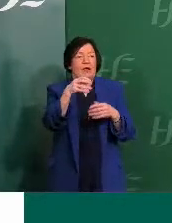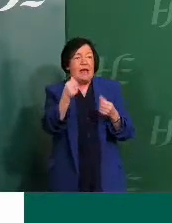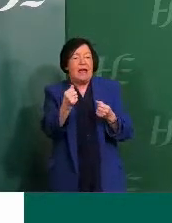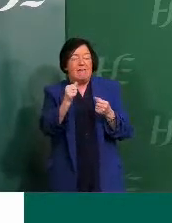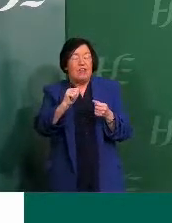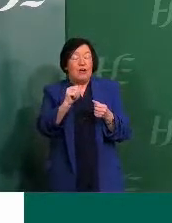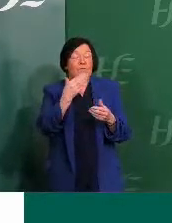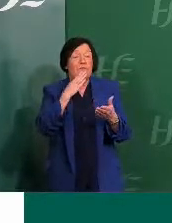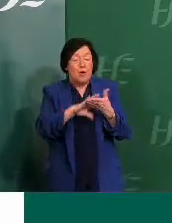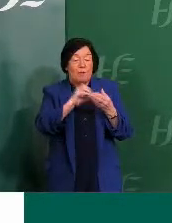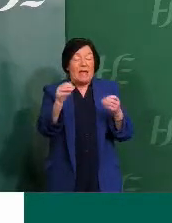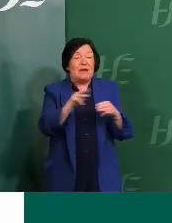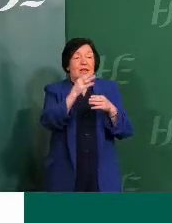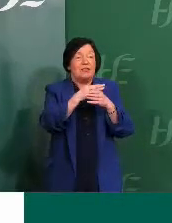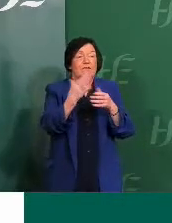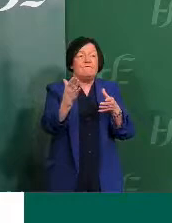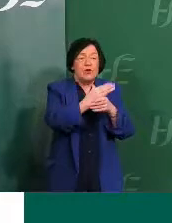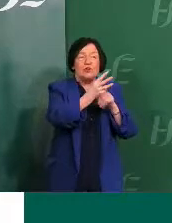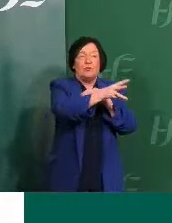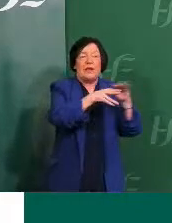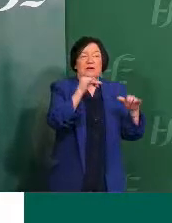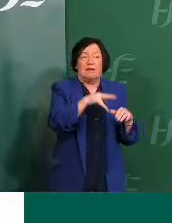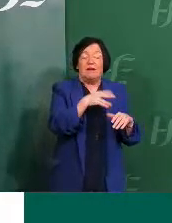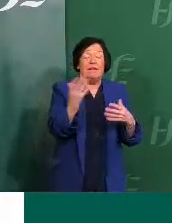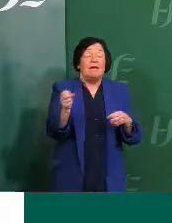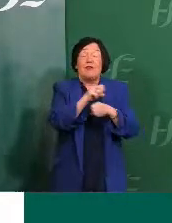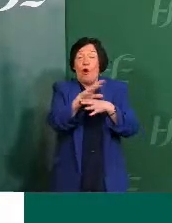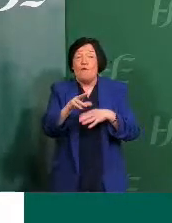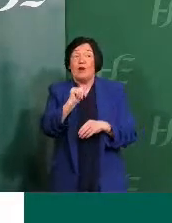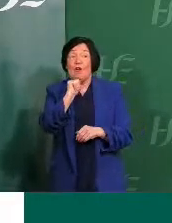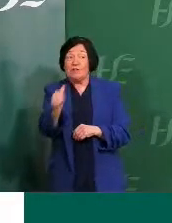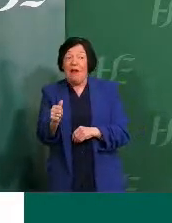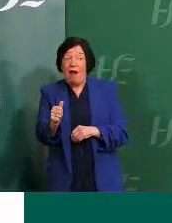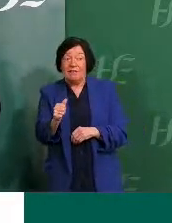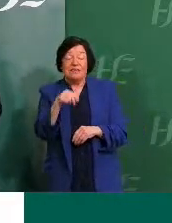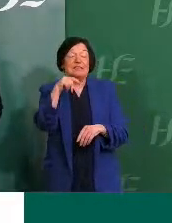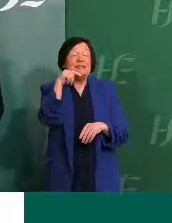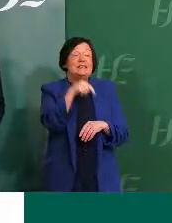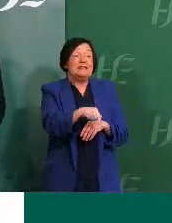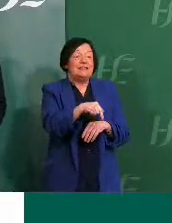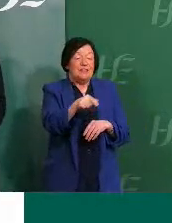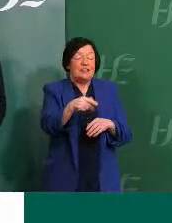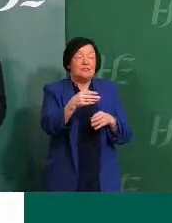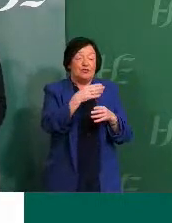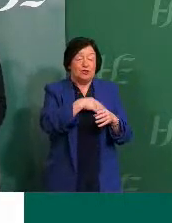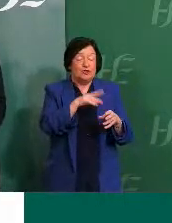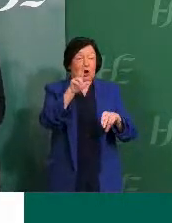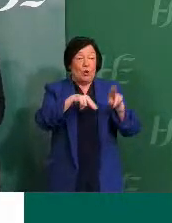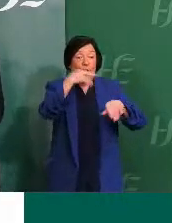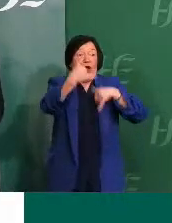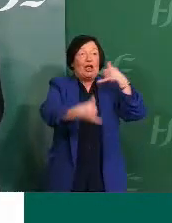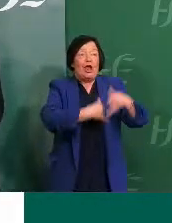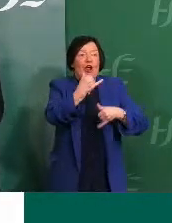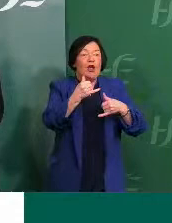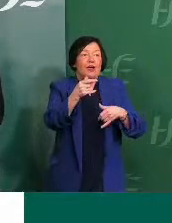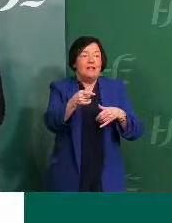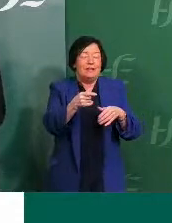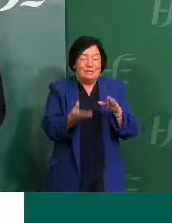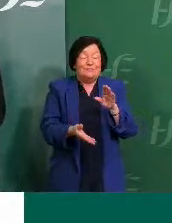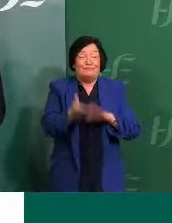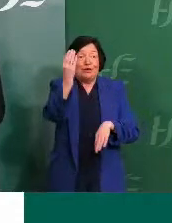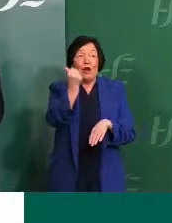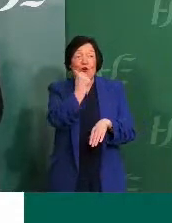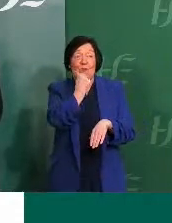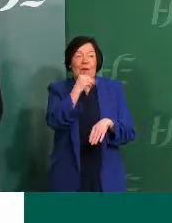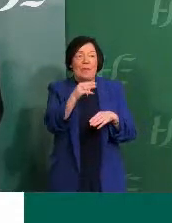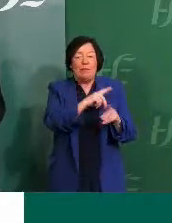people in this first week in January, regardless of COVID or any other reason. But that post-Christmas, post-New Year surge is a predictable surge for us. Once